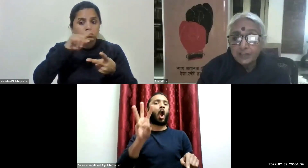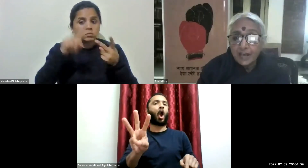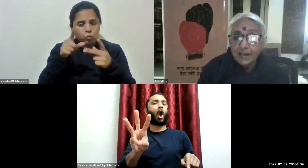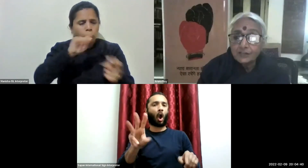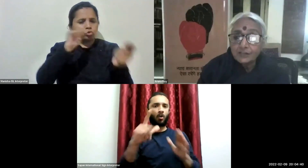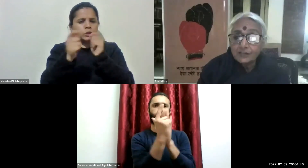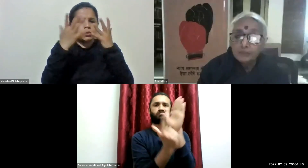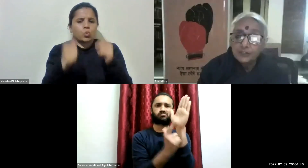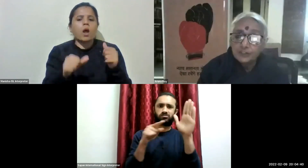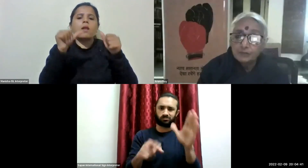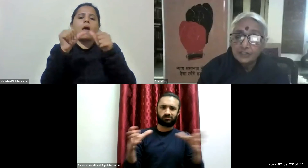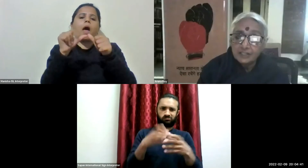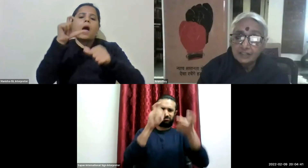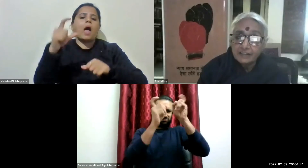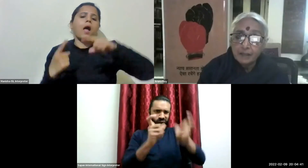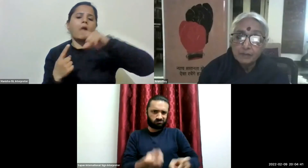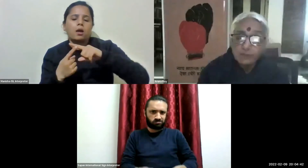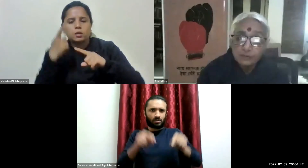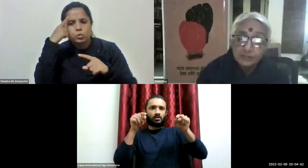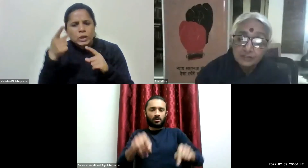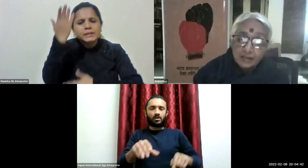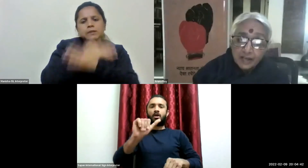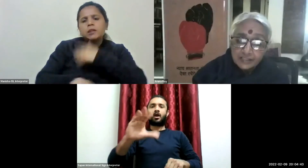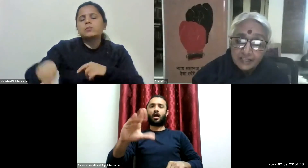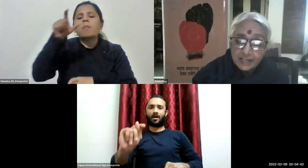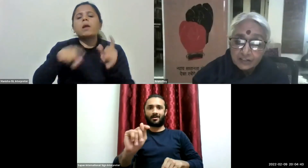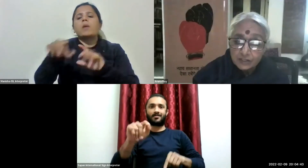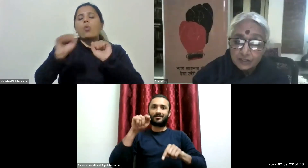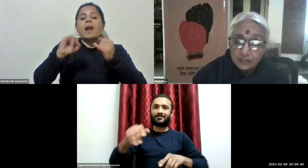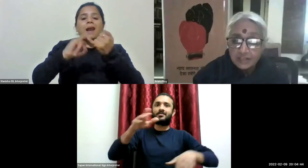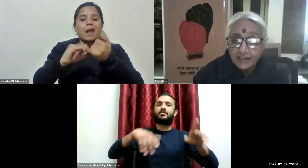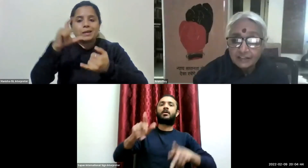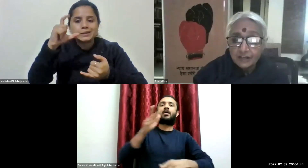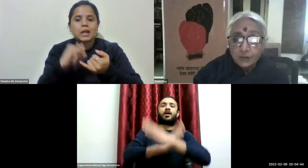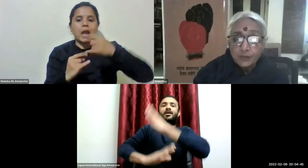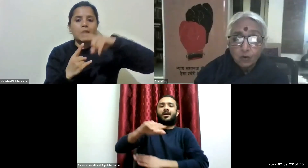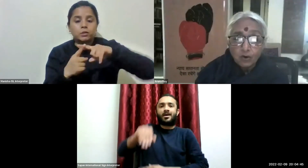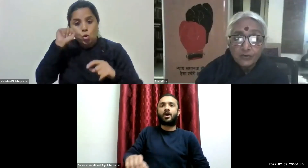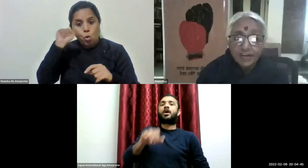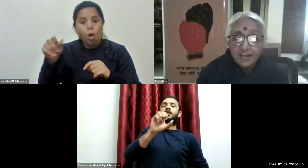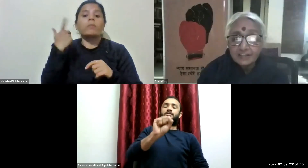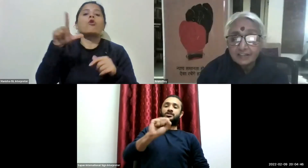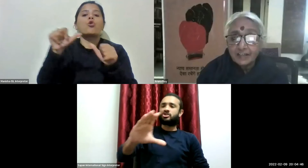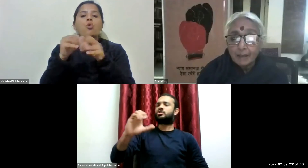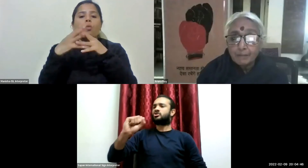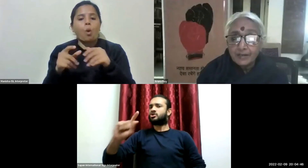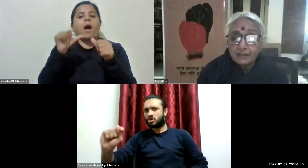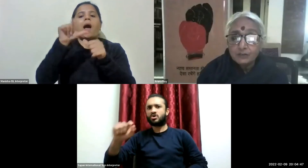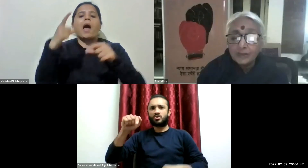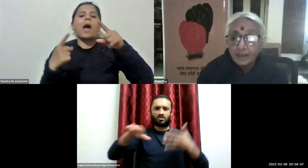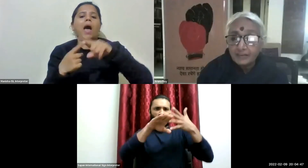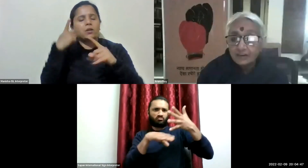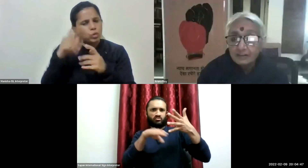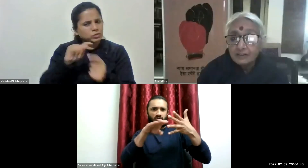amendment to the Act on People with Disabilities, and the amendment to this SC/ST Atrocities Act. We all realized that